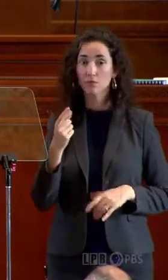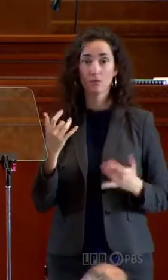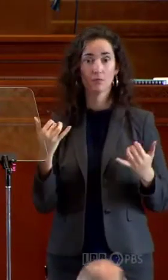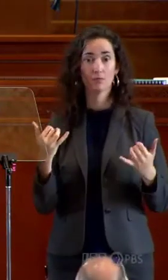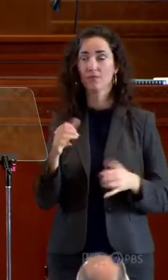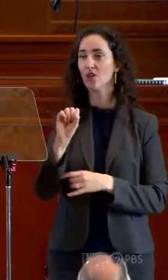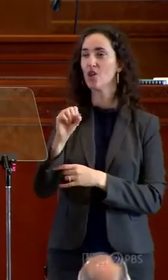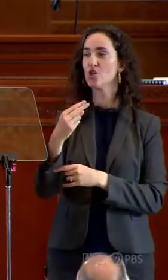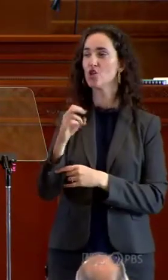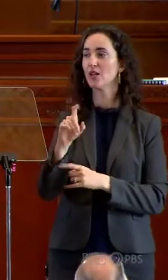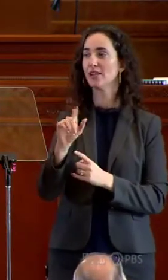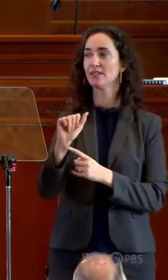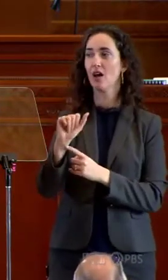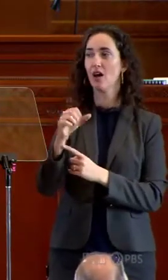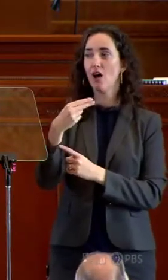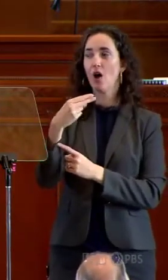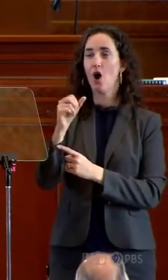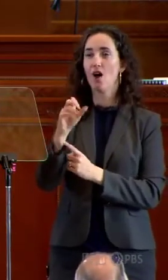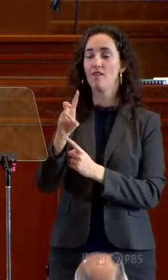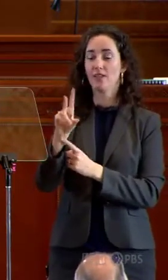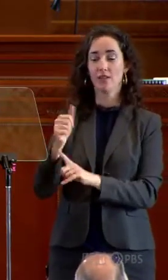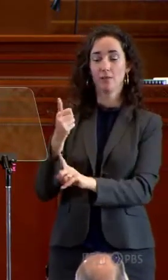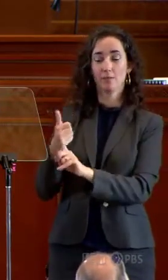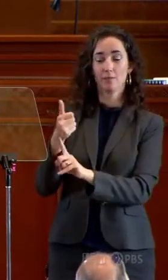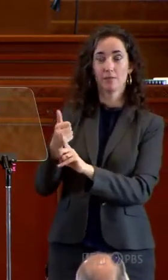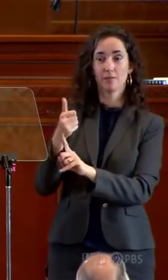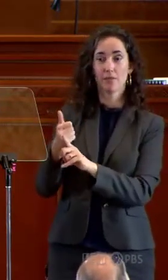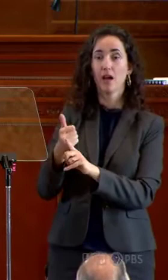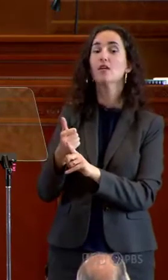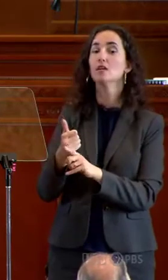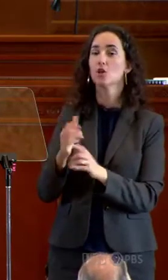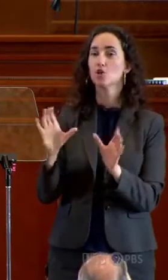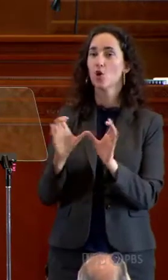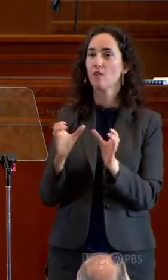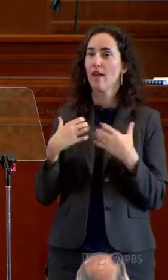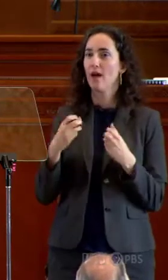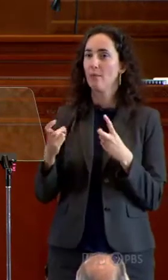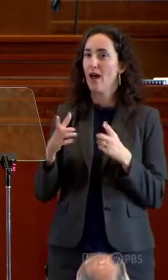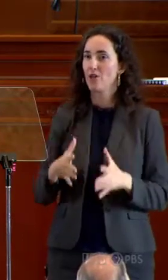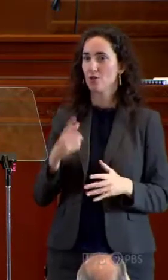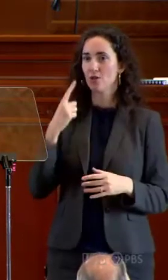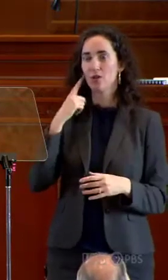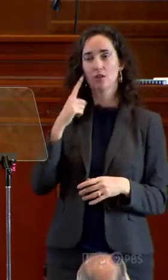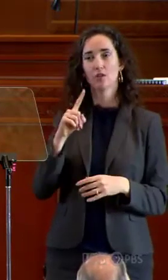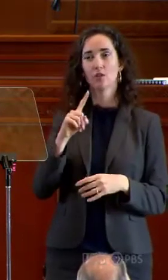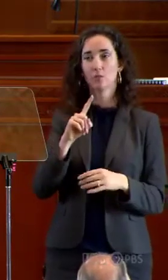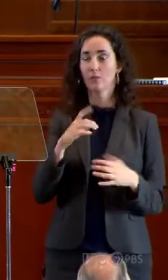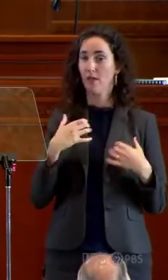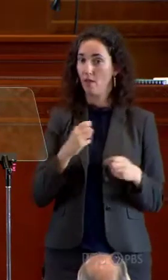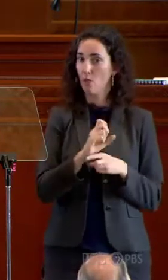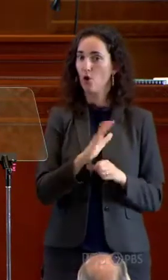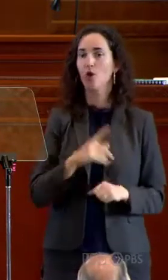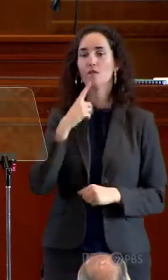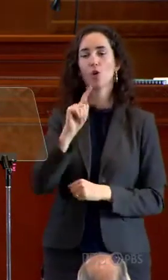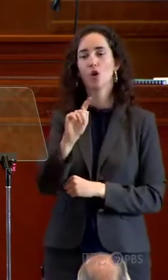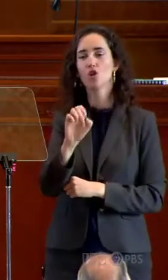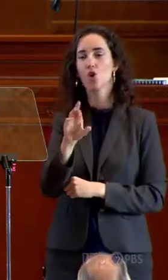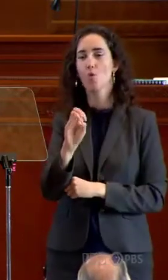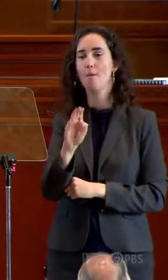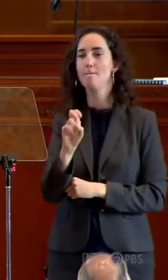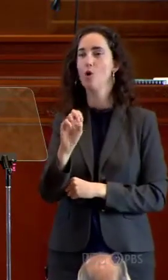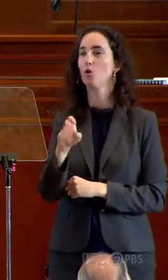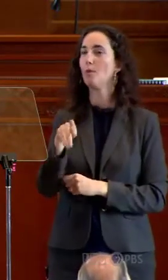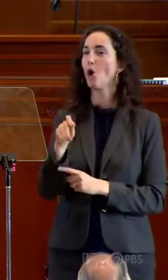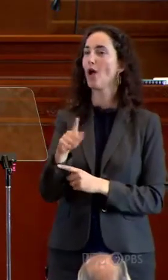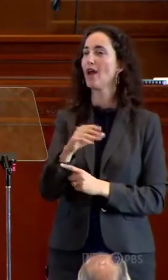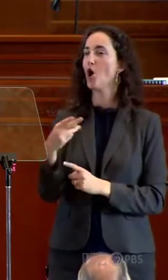Shalika Harvey, who is a certified health manager and direct service worker at Terrebonne Arc in Houma. She is here with